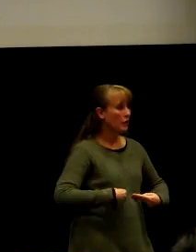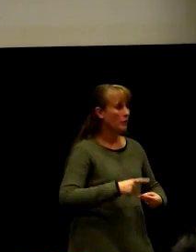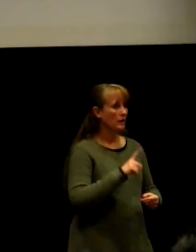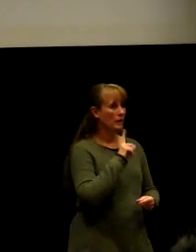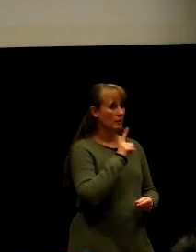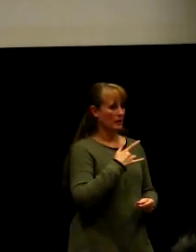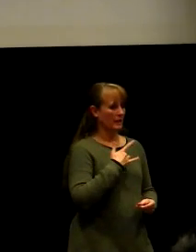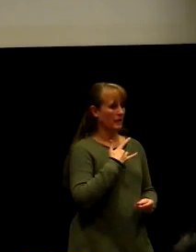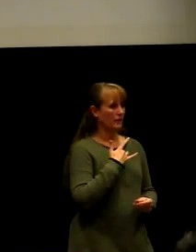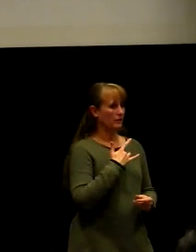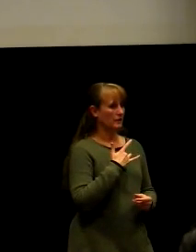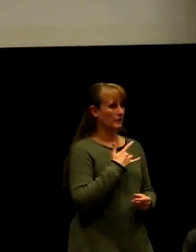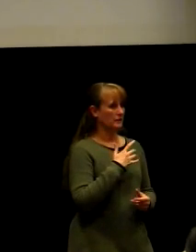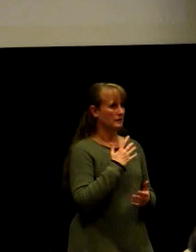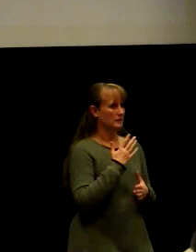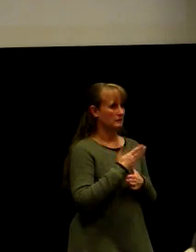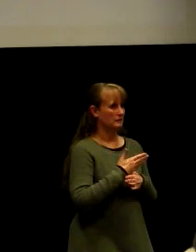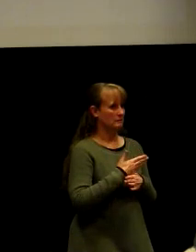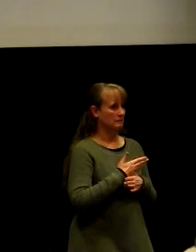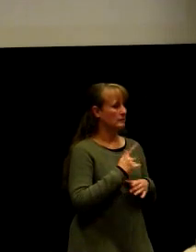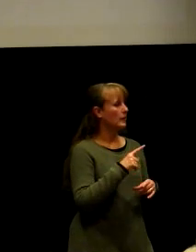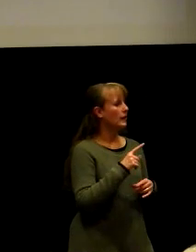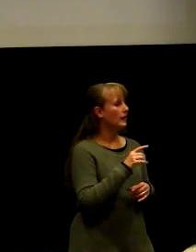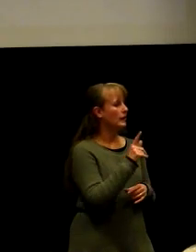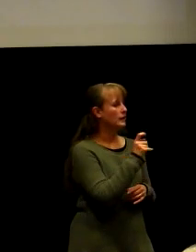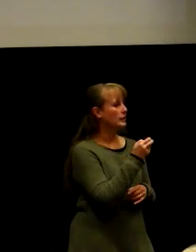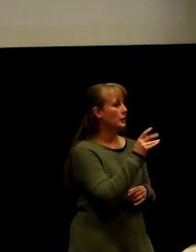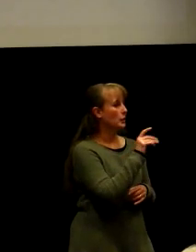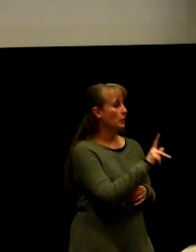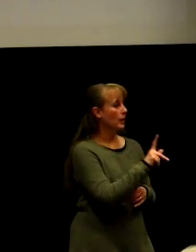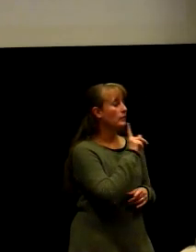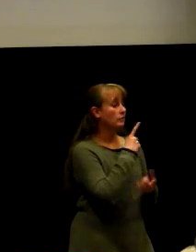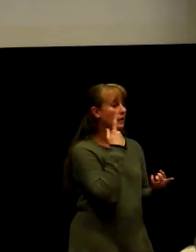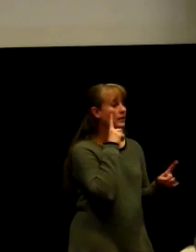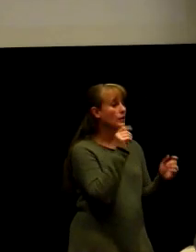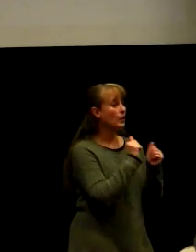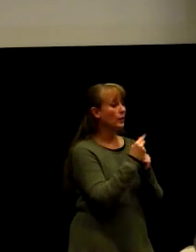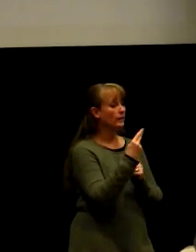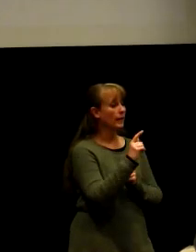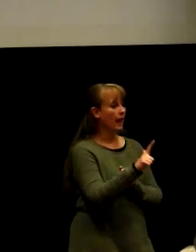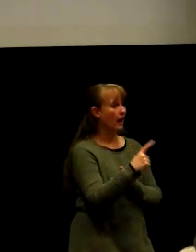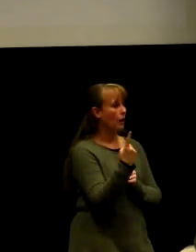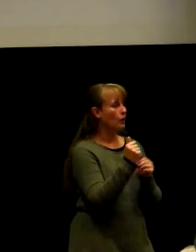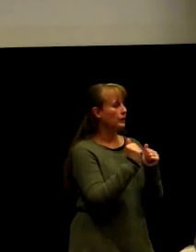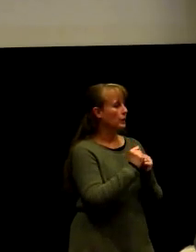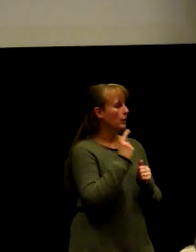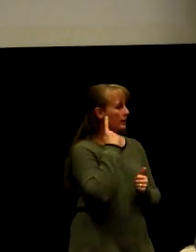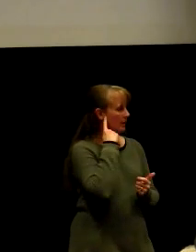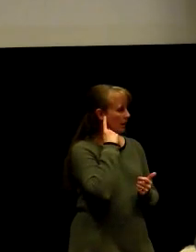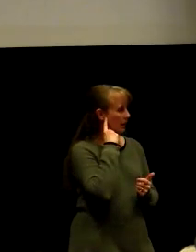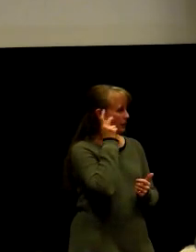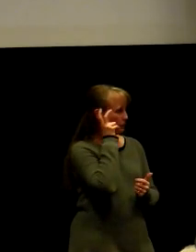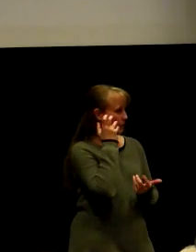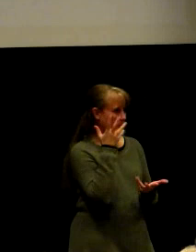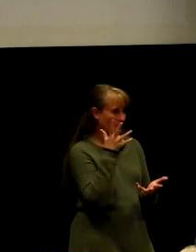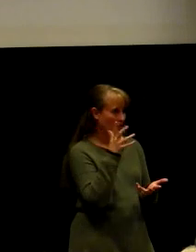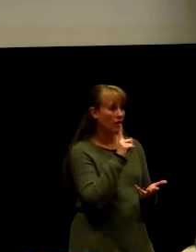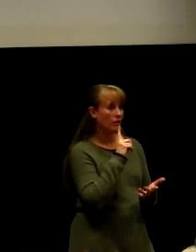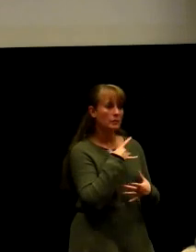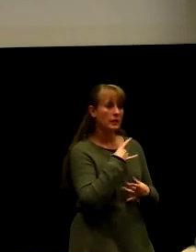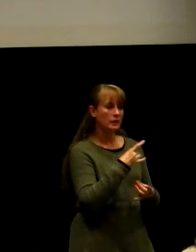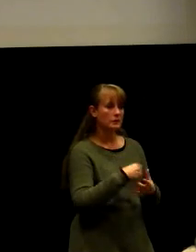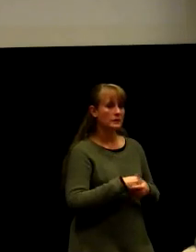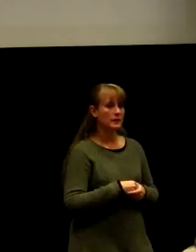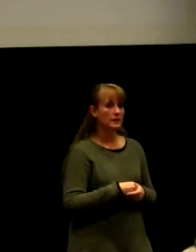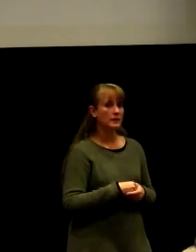is unsettling and disturbing. And Kubrick has managed to achieve that with HAL purely in auditory terms, which is pretty